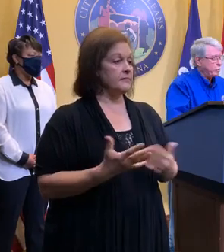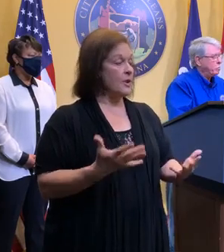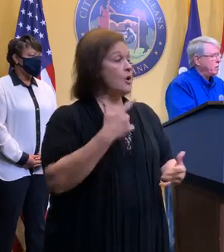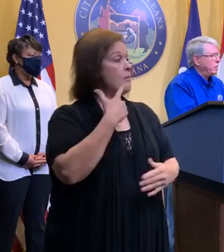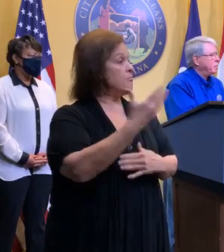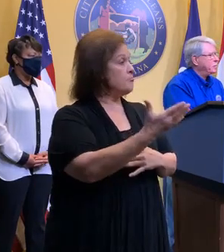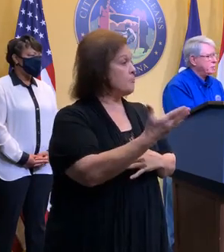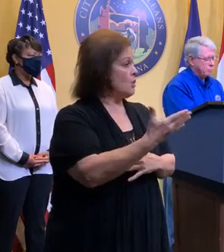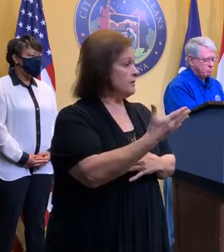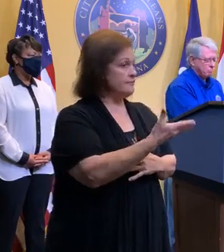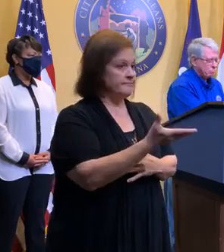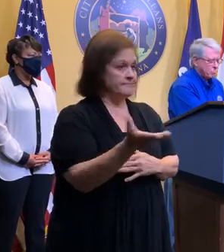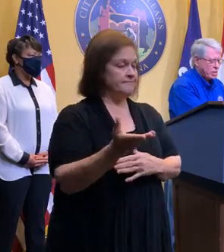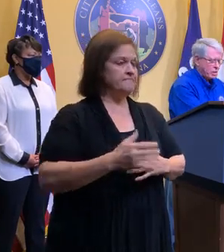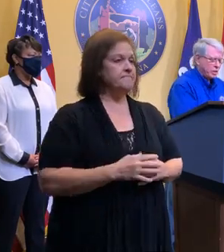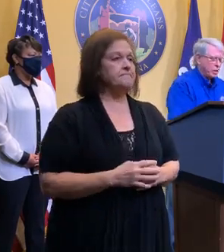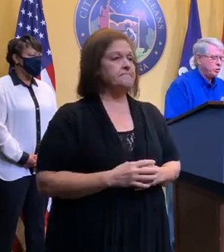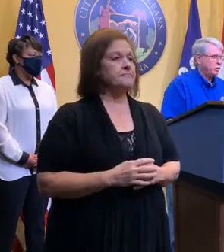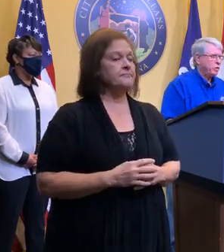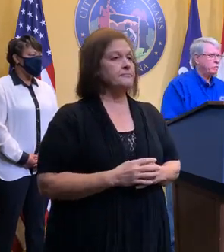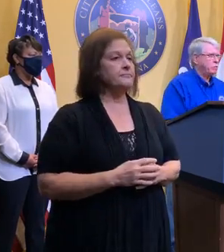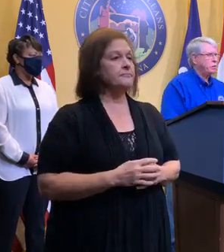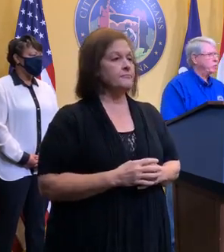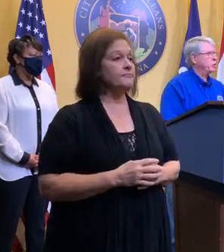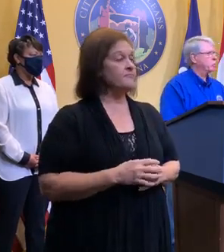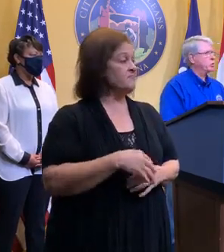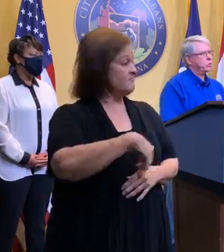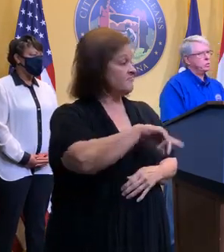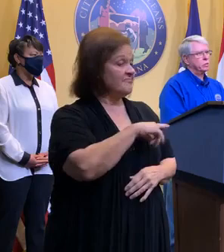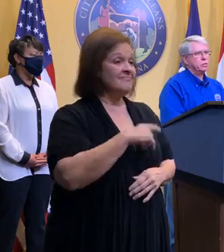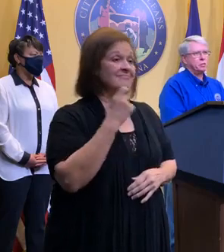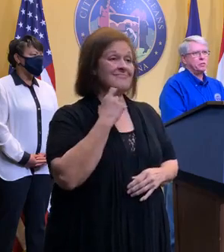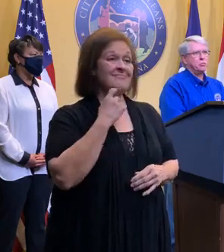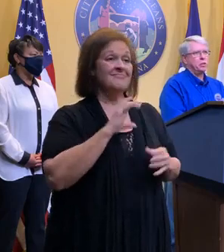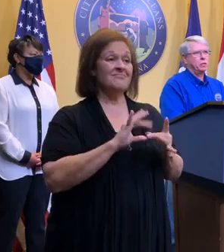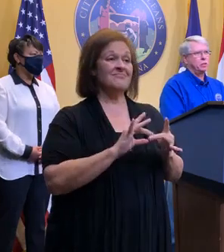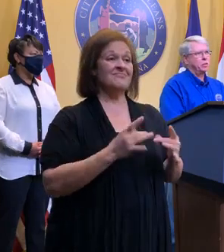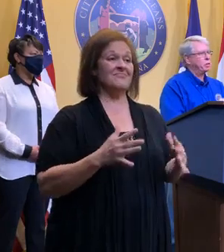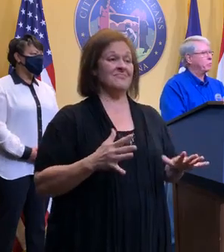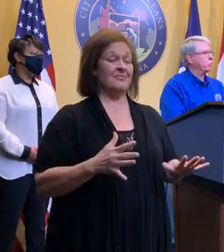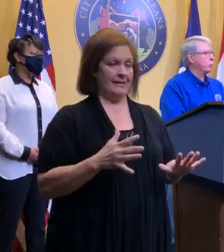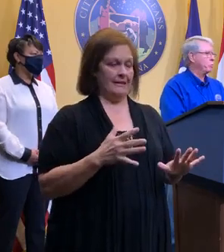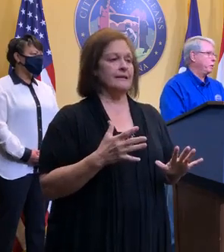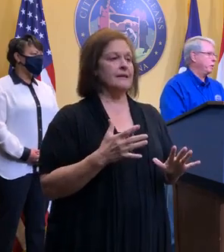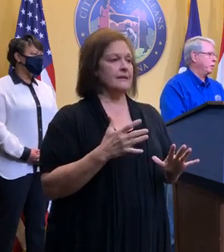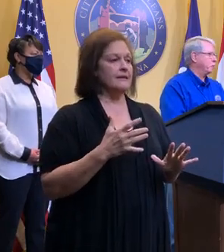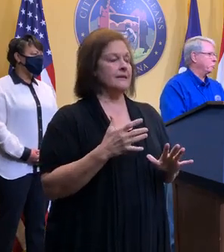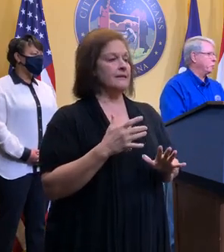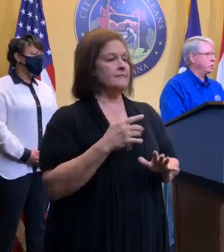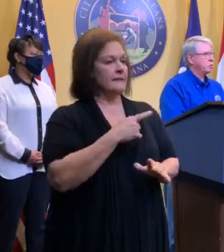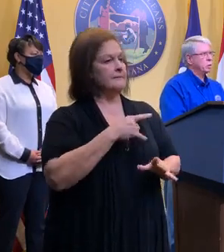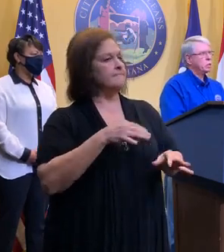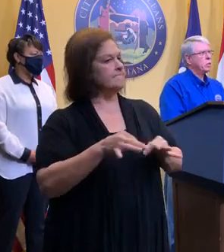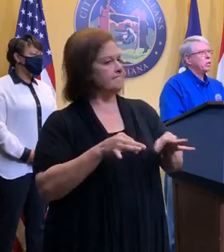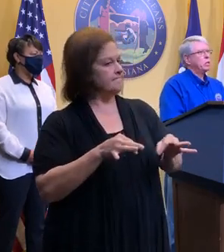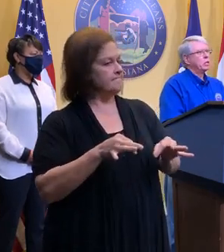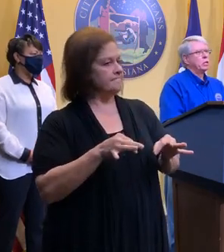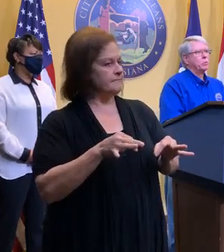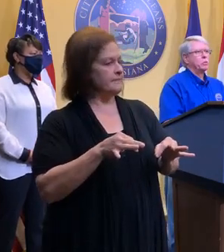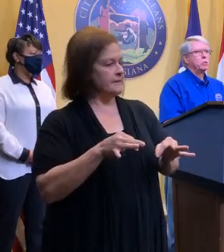So good morning, everybody. As you heard from every single person who's been here before me at this